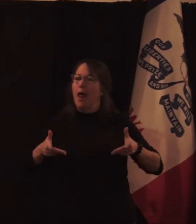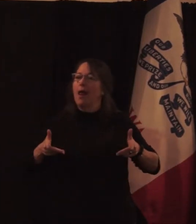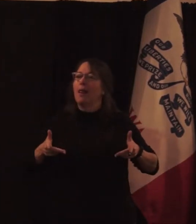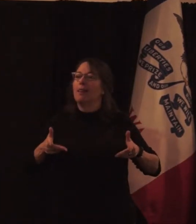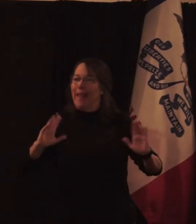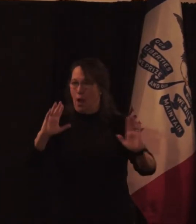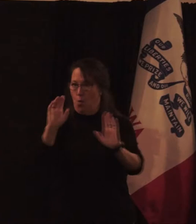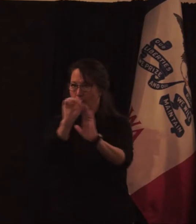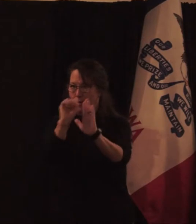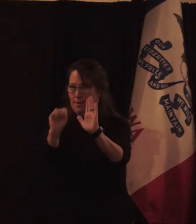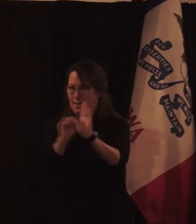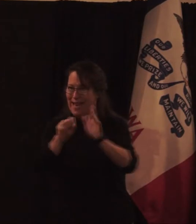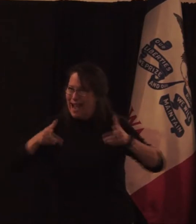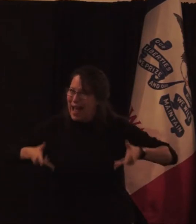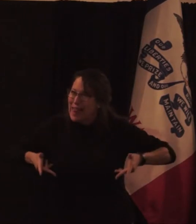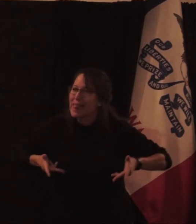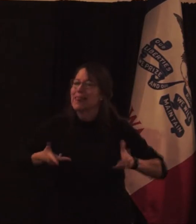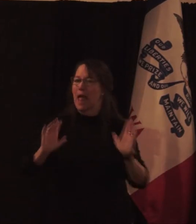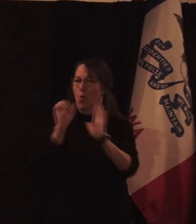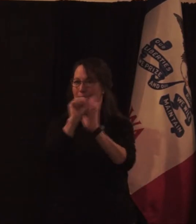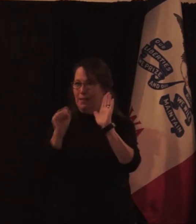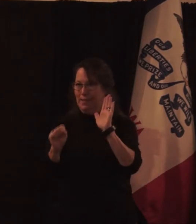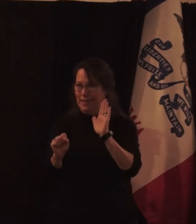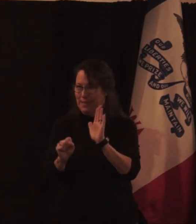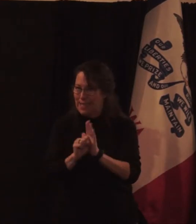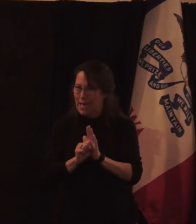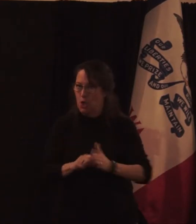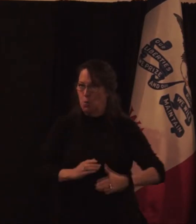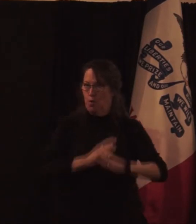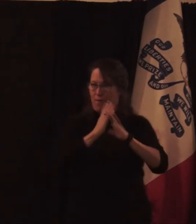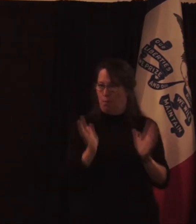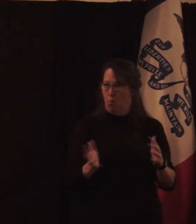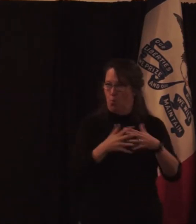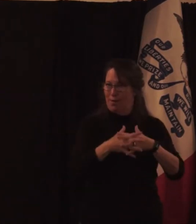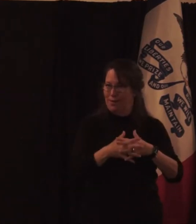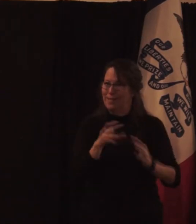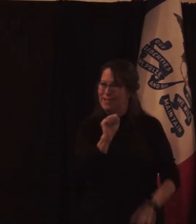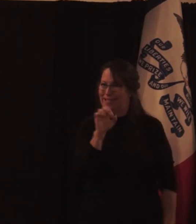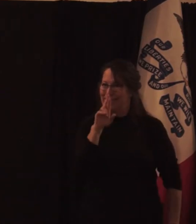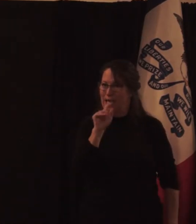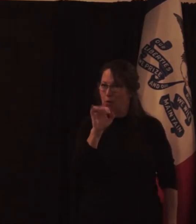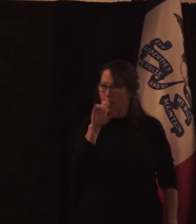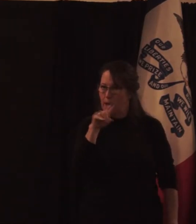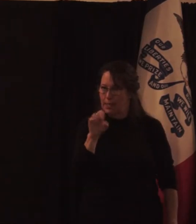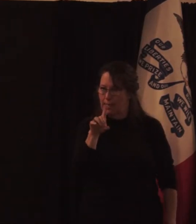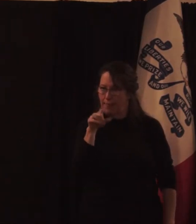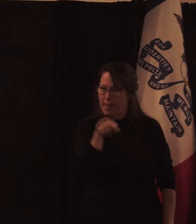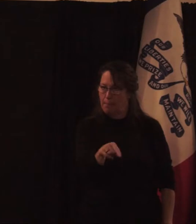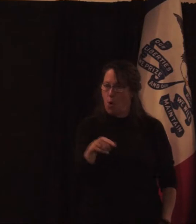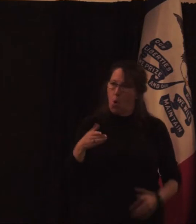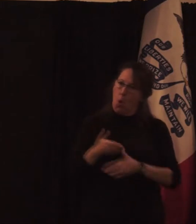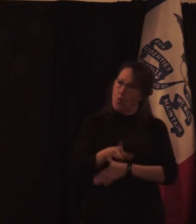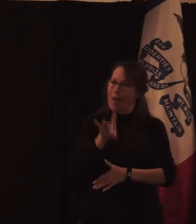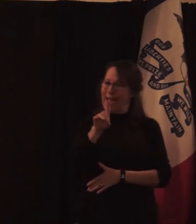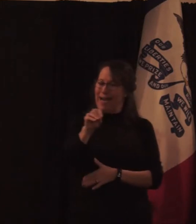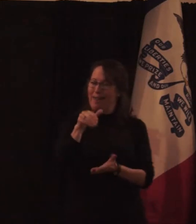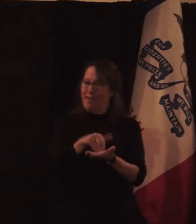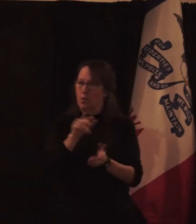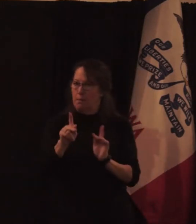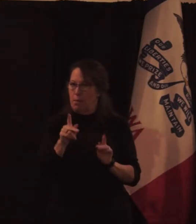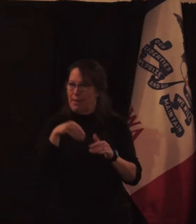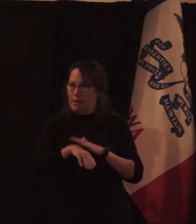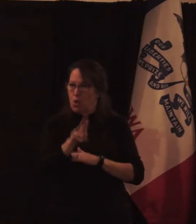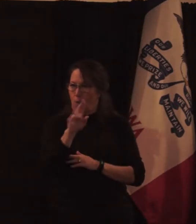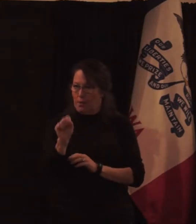for a state to sterilize a person against that person's will, over 80,000 people in the United